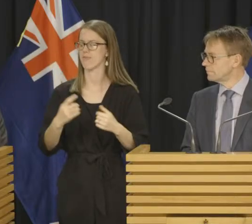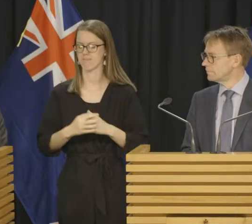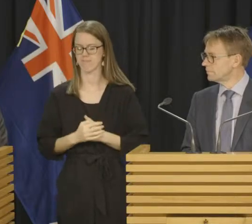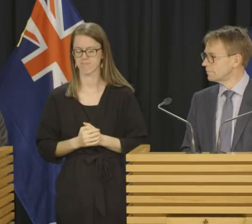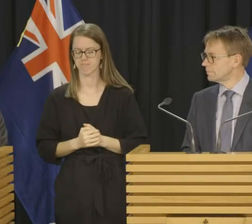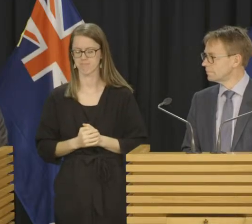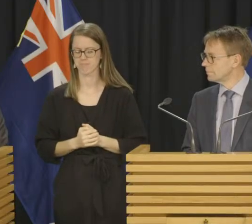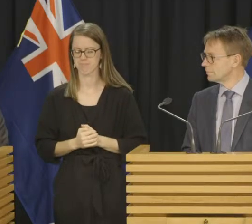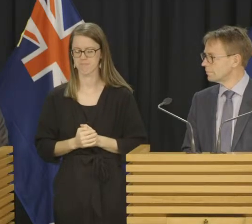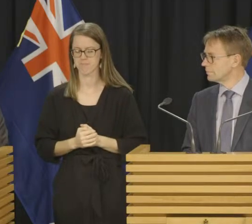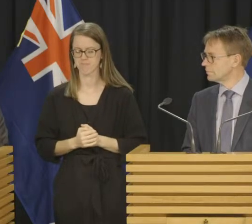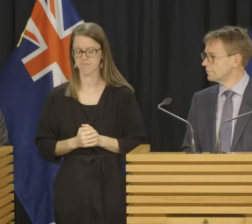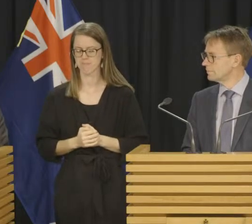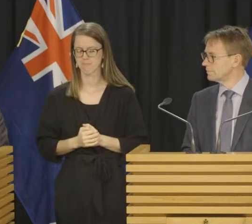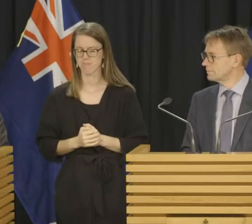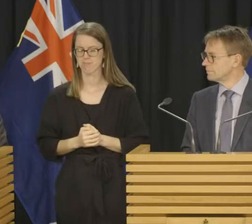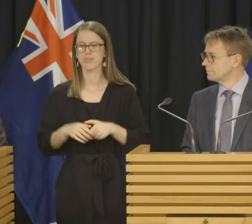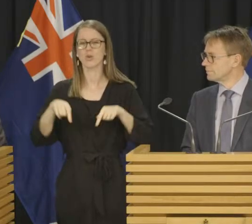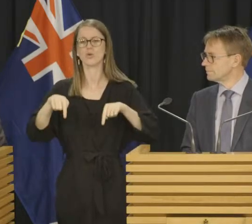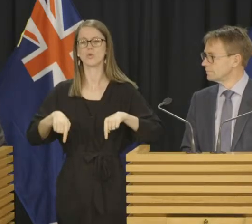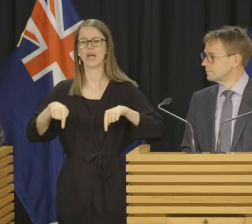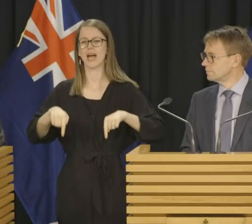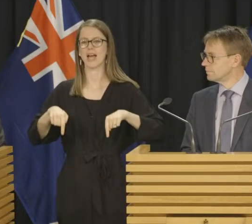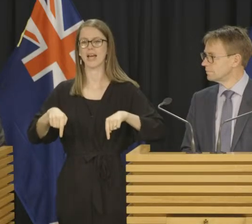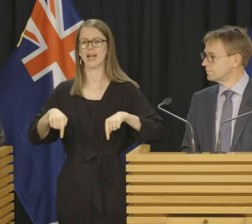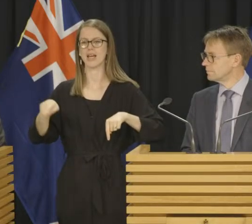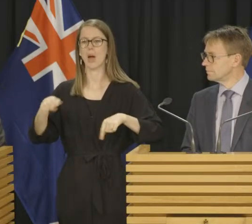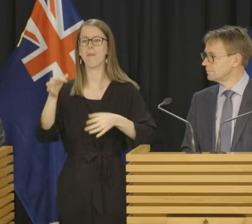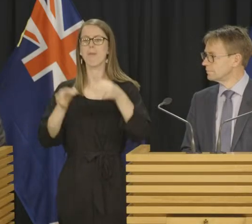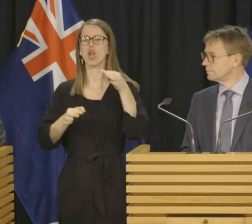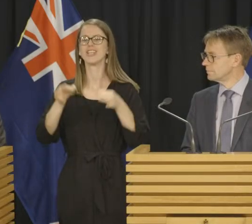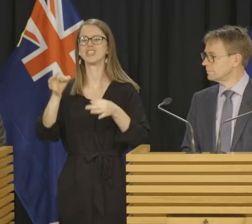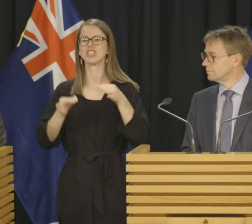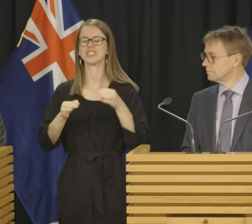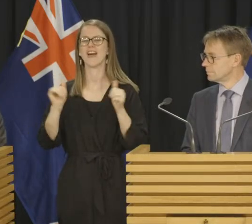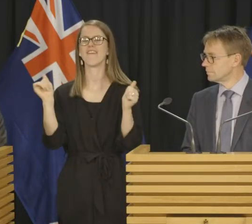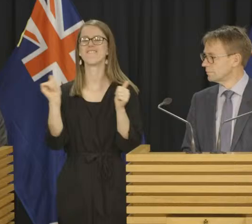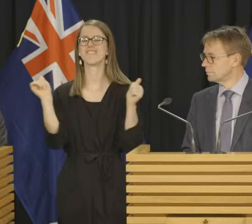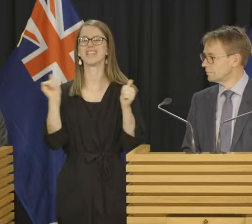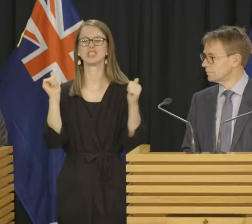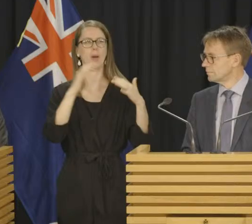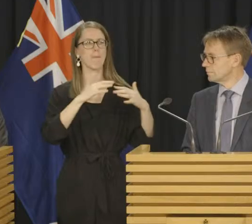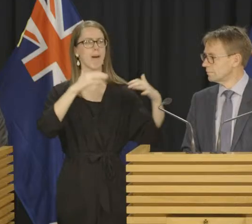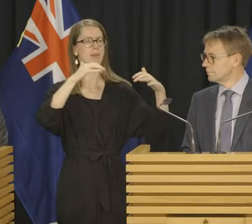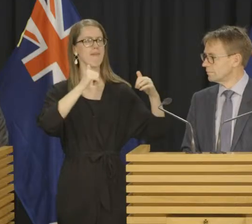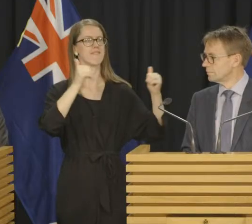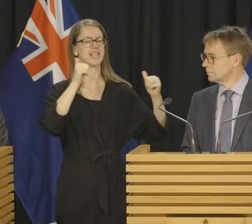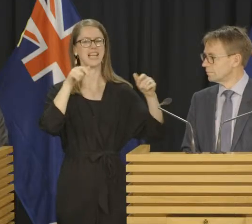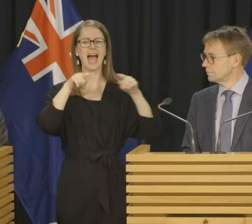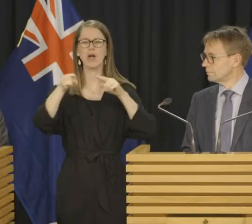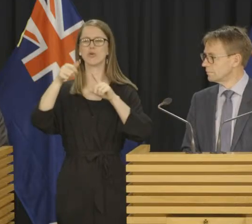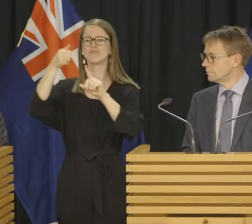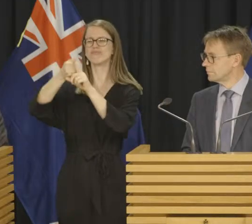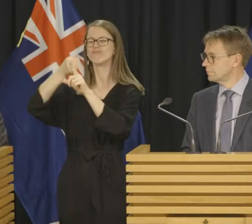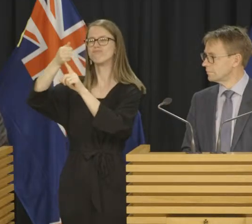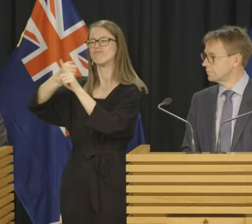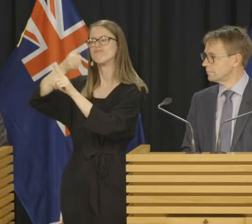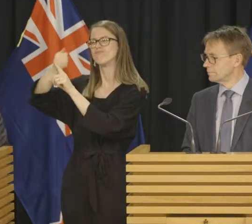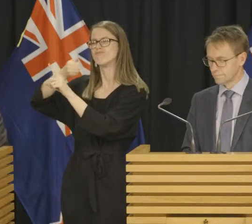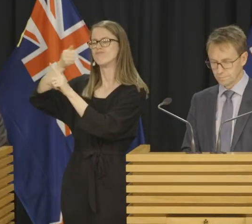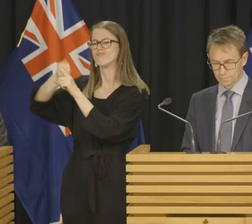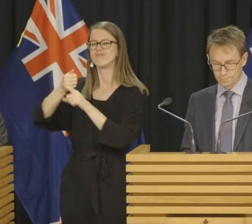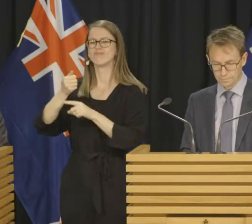undeniable that today we politicians all head out onto the campaign trail, the fact is that the